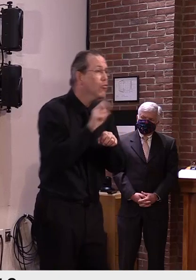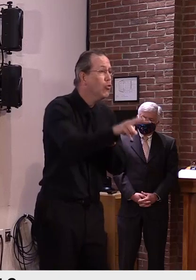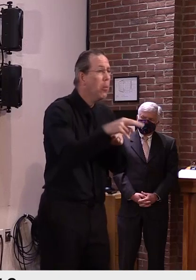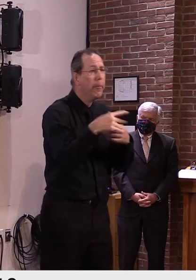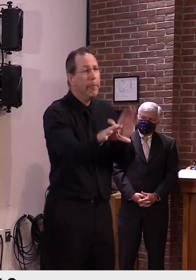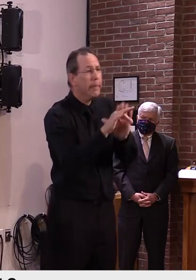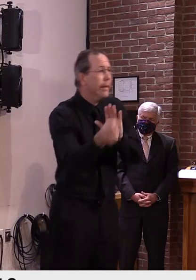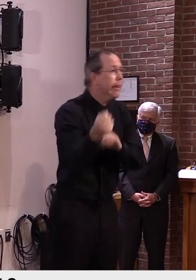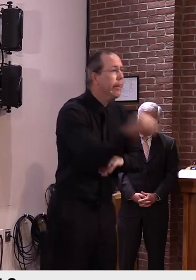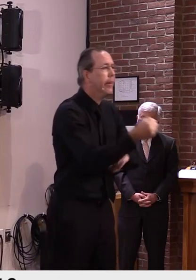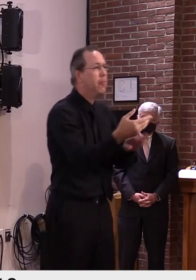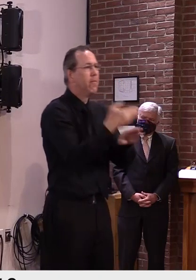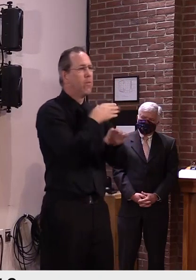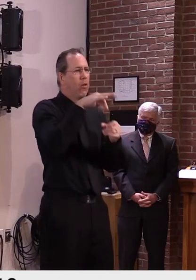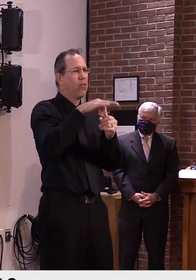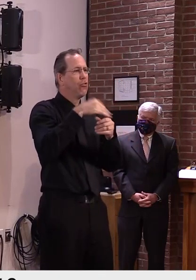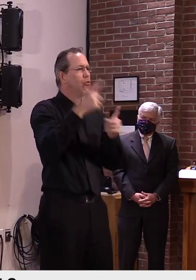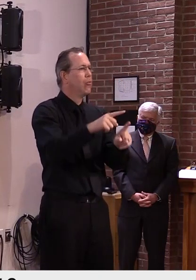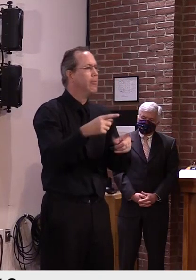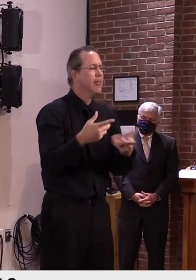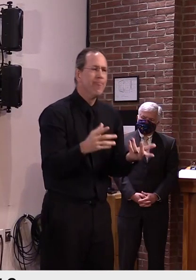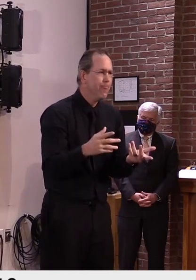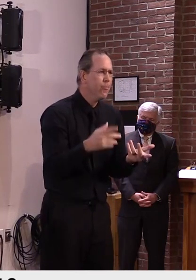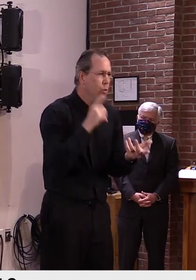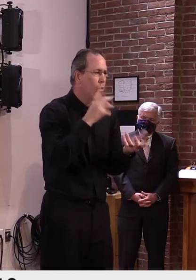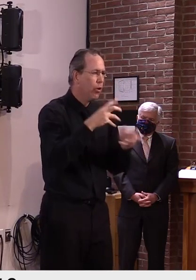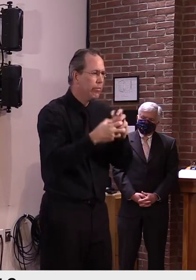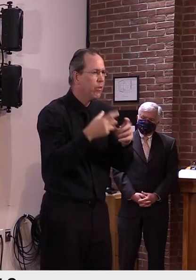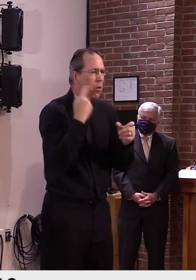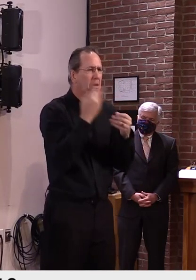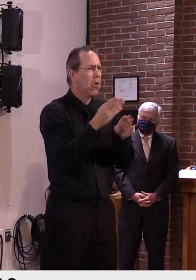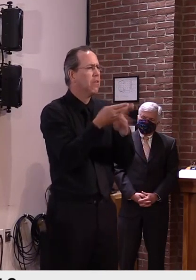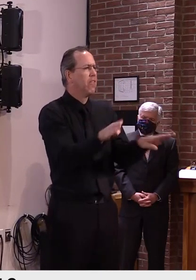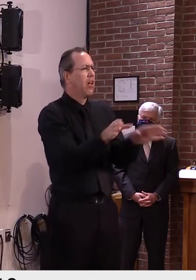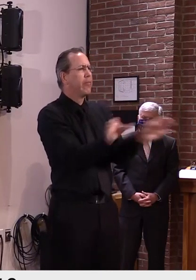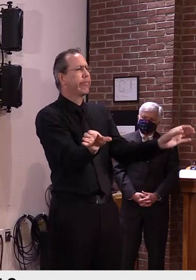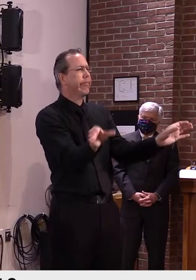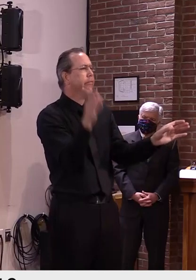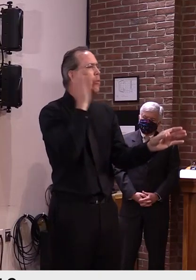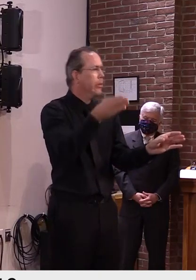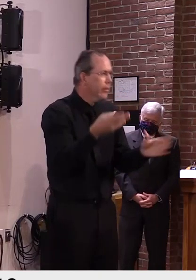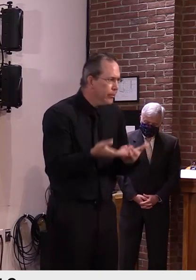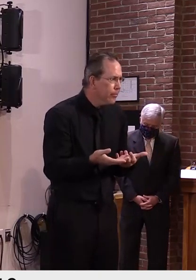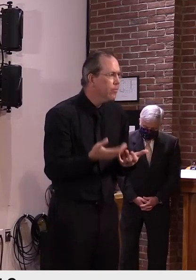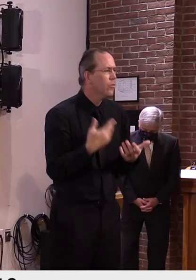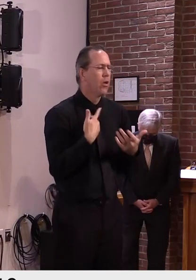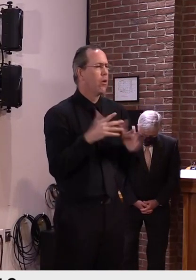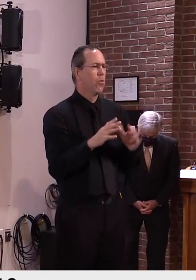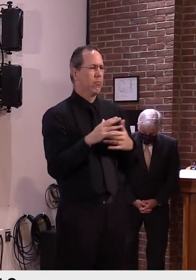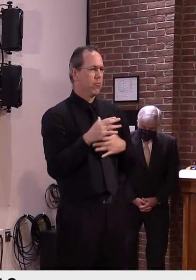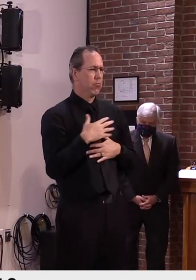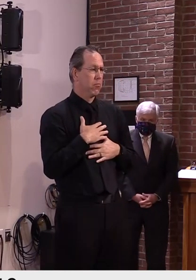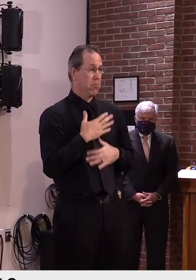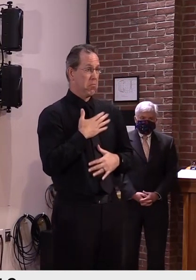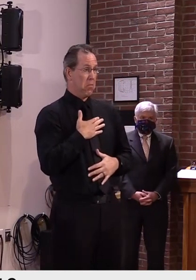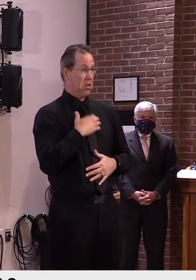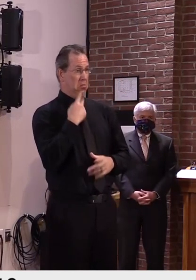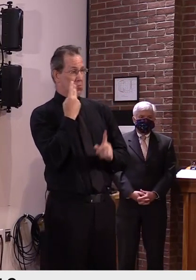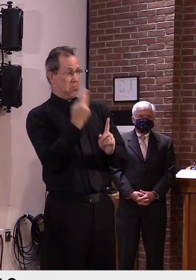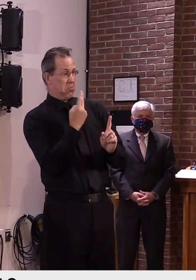the United States, and we just have to take the first step in trying to prevent that from happening, from my standpoint.